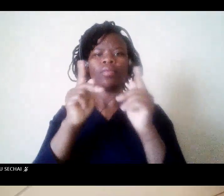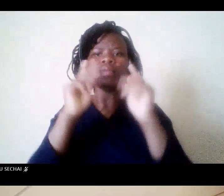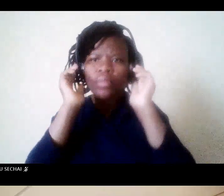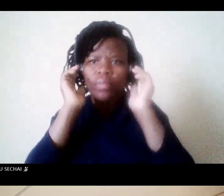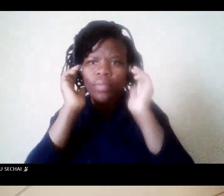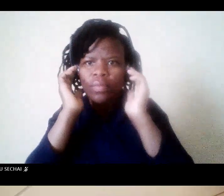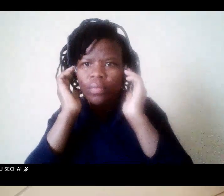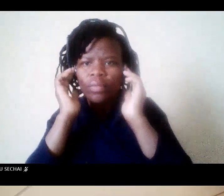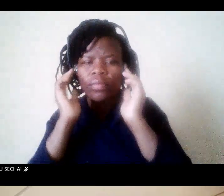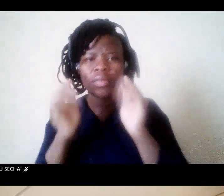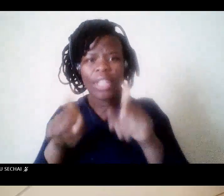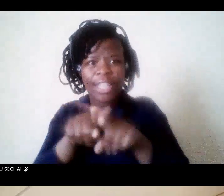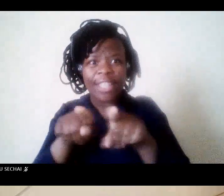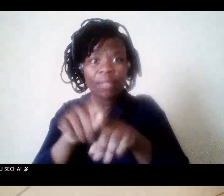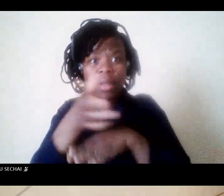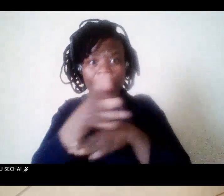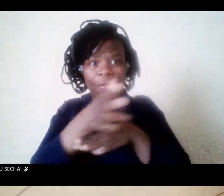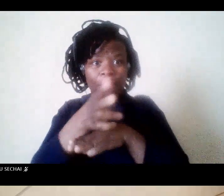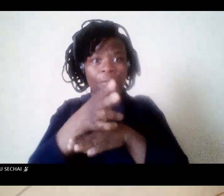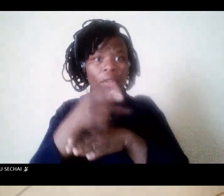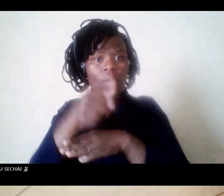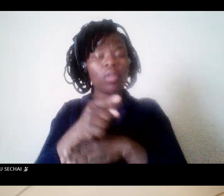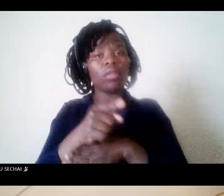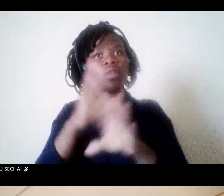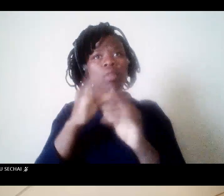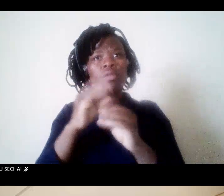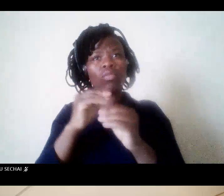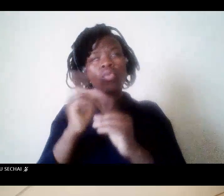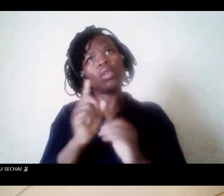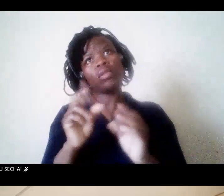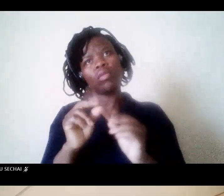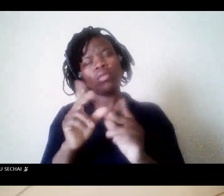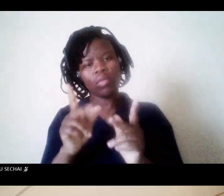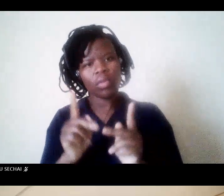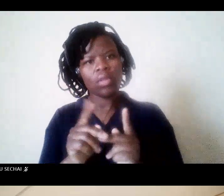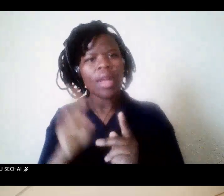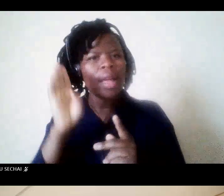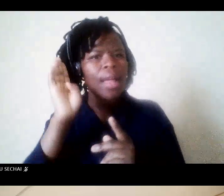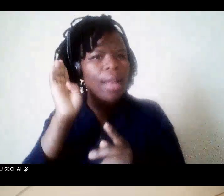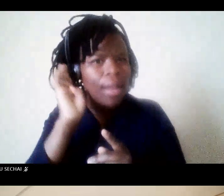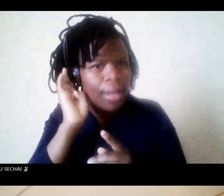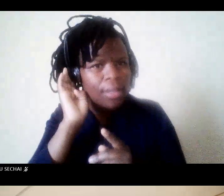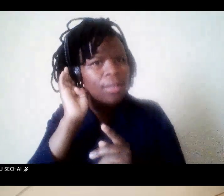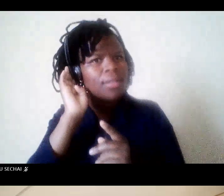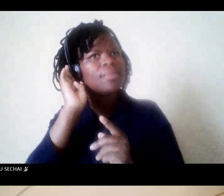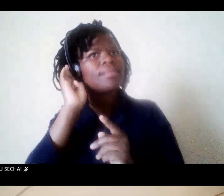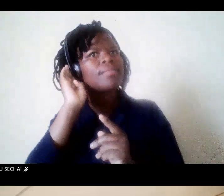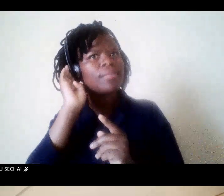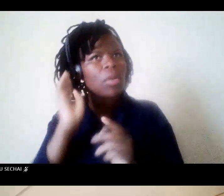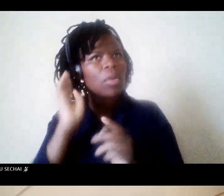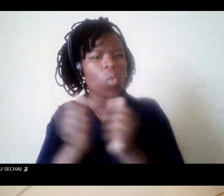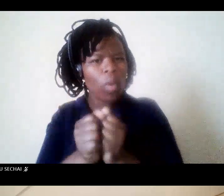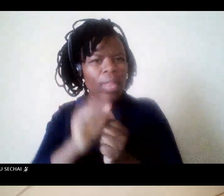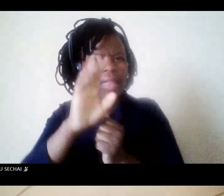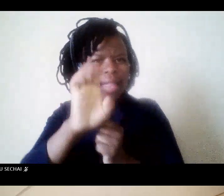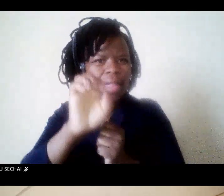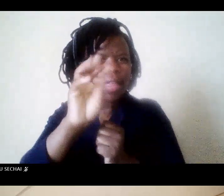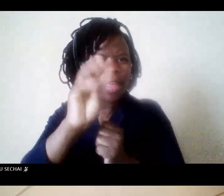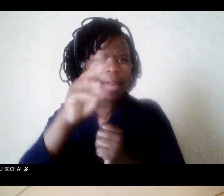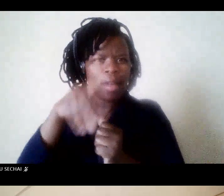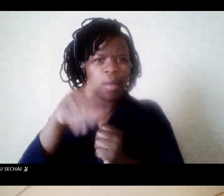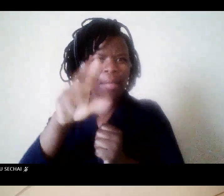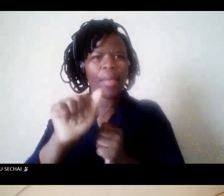Brian touched upon, that, like I said, that listening, so listening with empathy. So that means not just